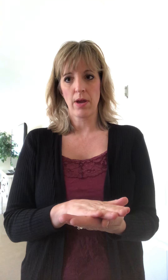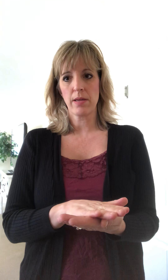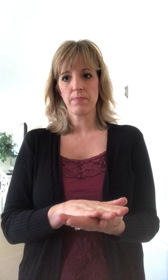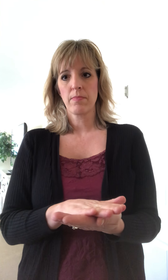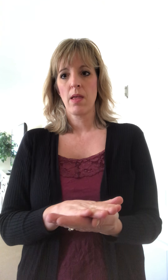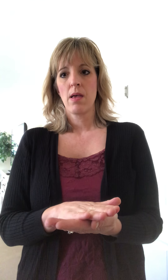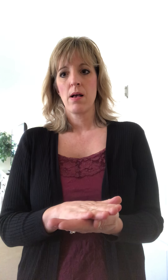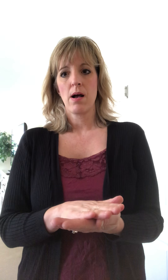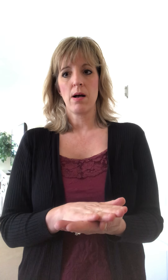right?